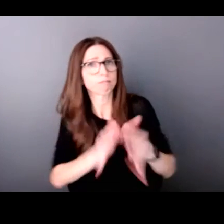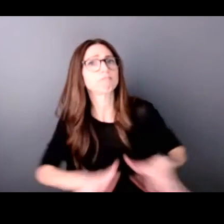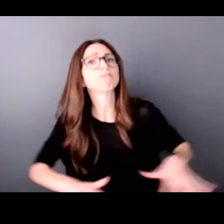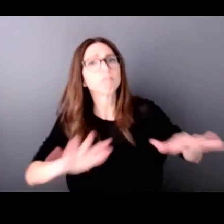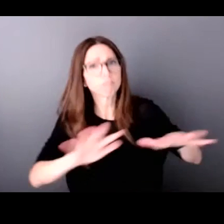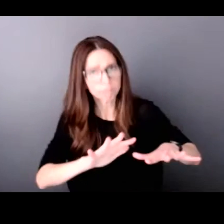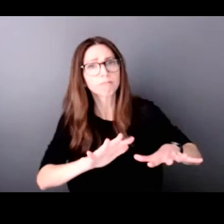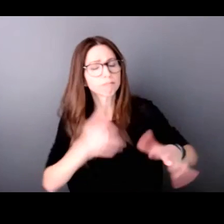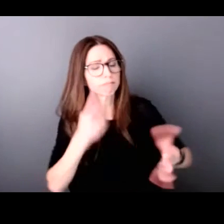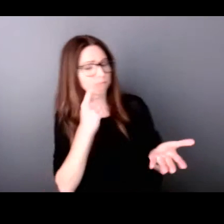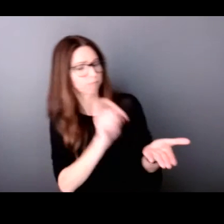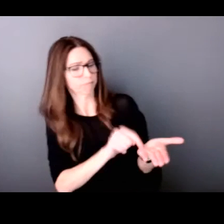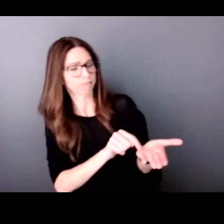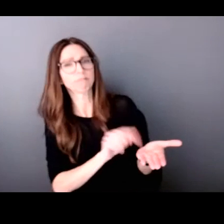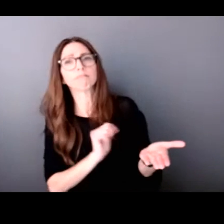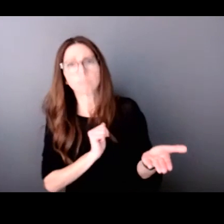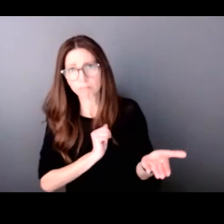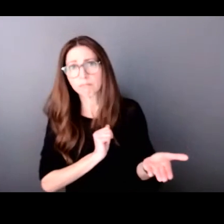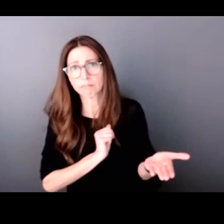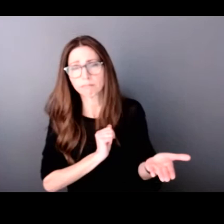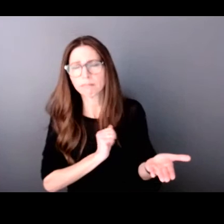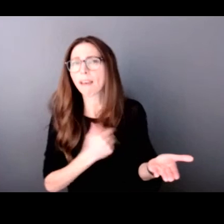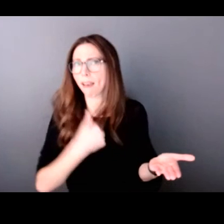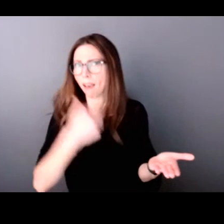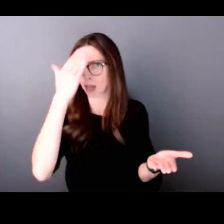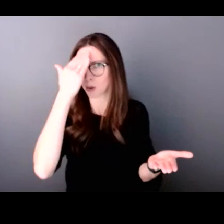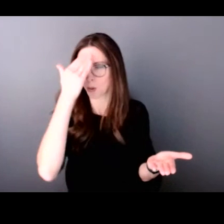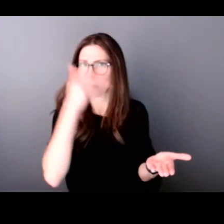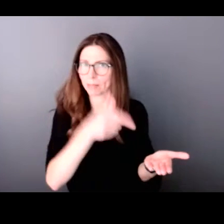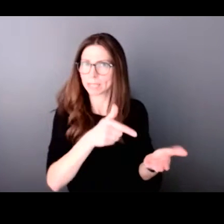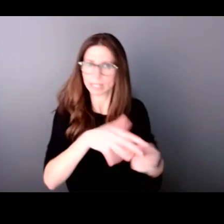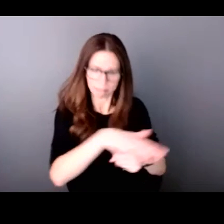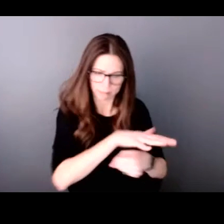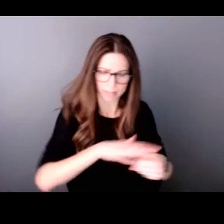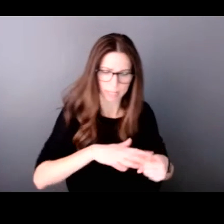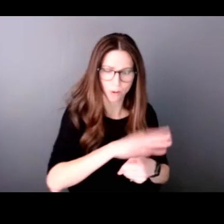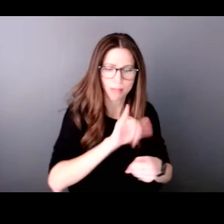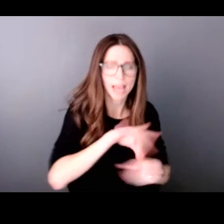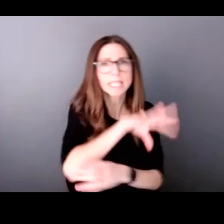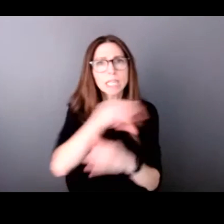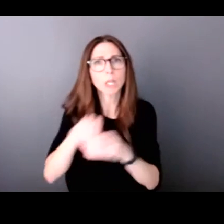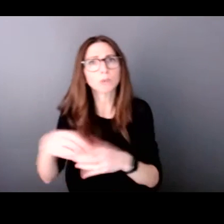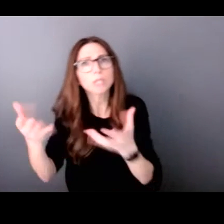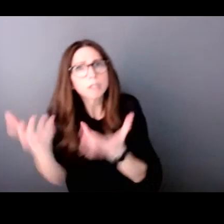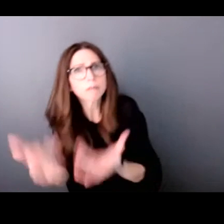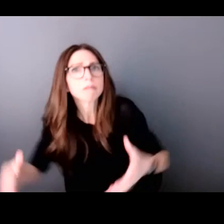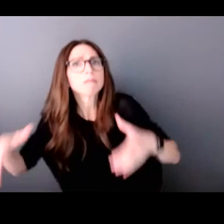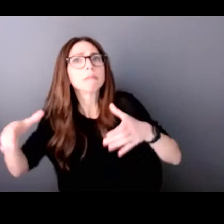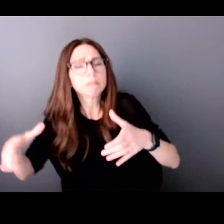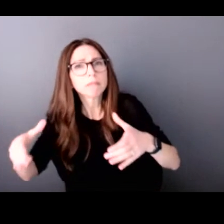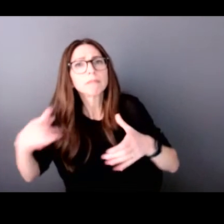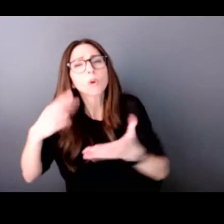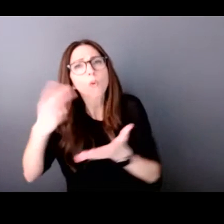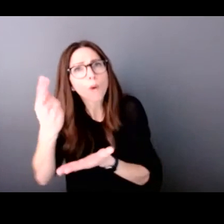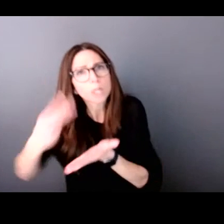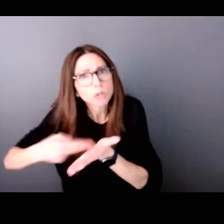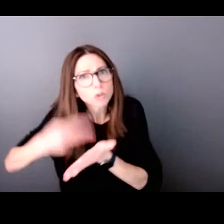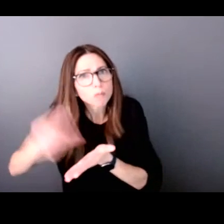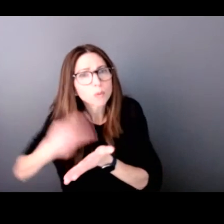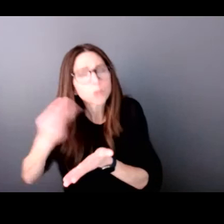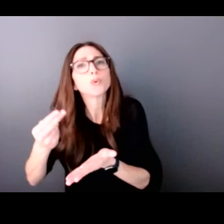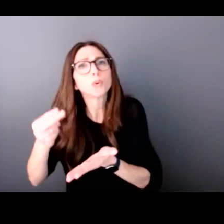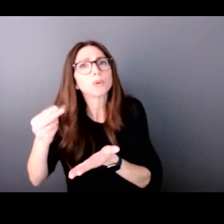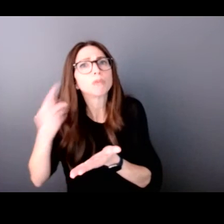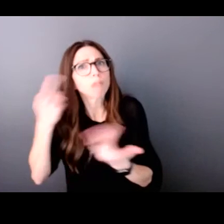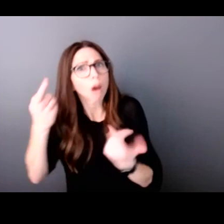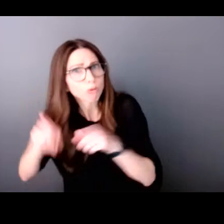It is my understanding that this territory is included in the Dish with One Spoon Wampum Belt Covenant, which holds